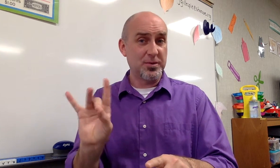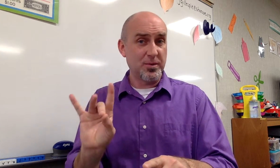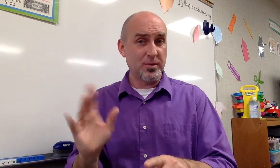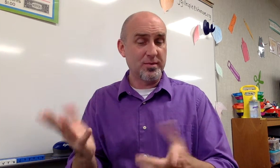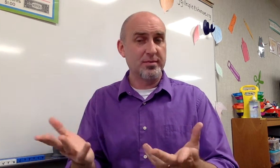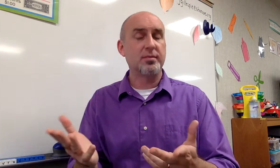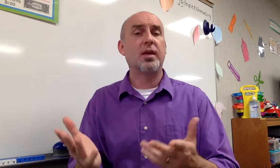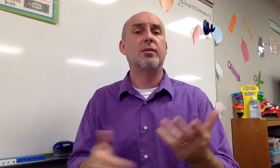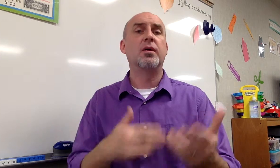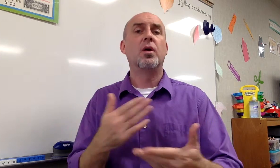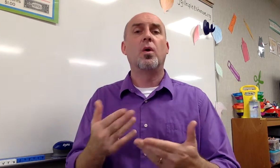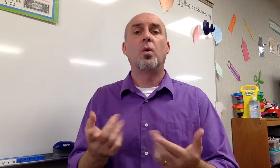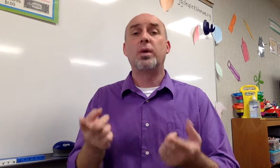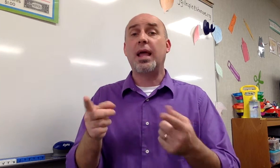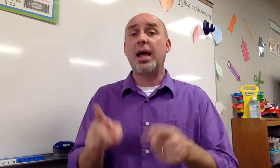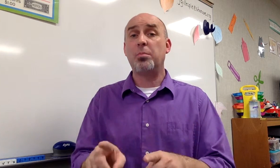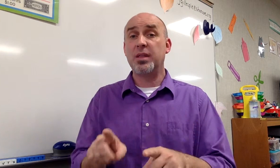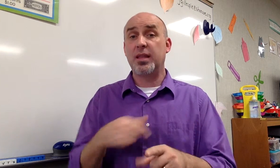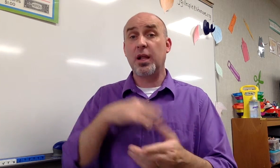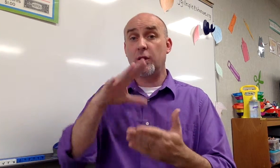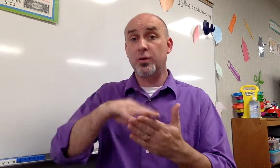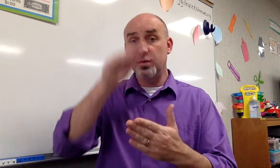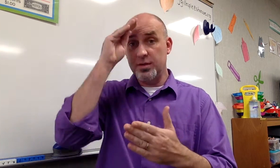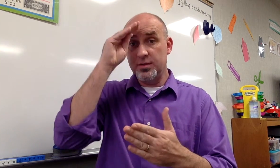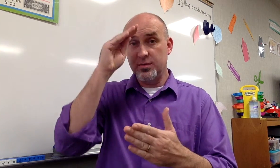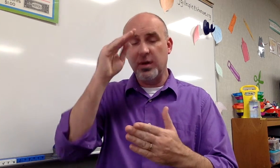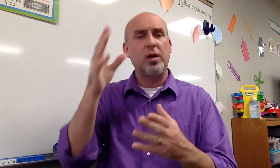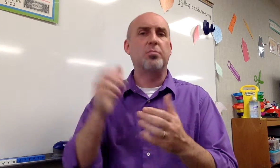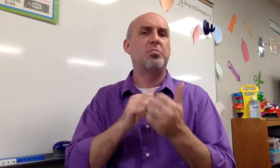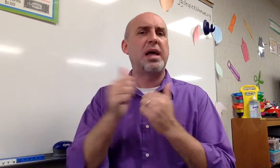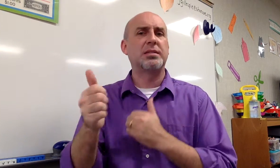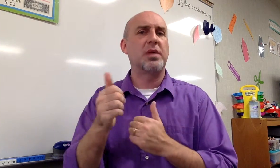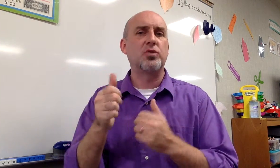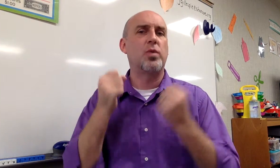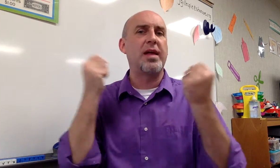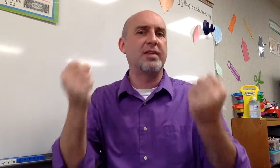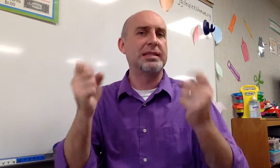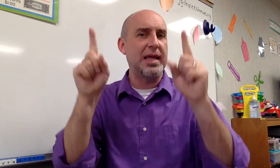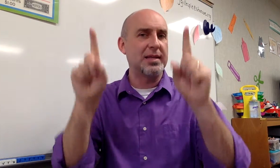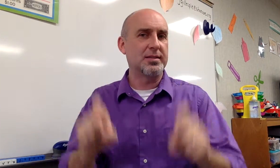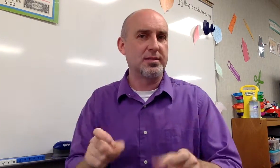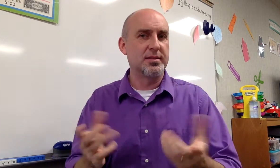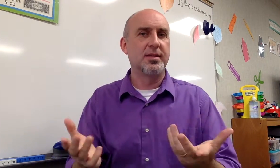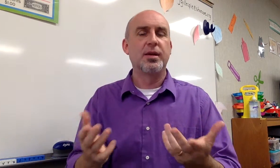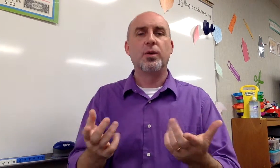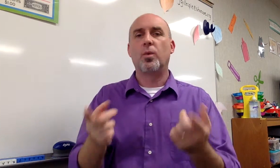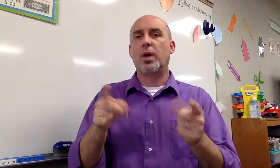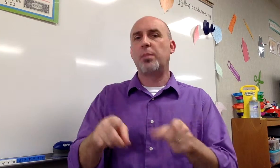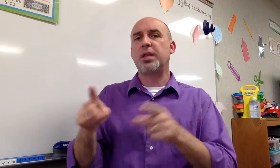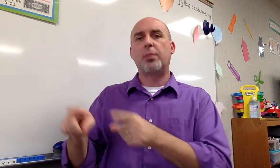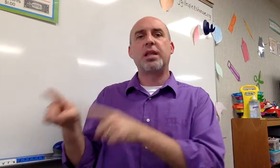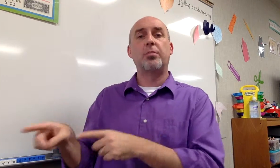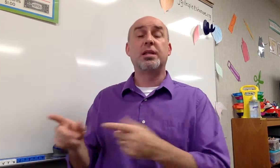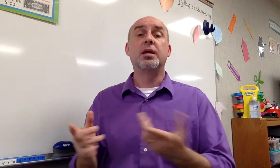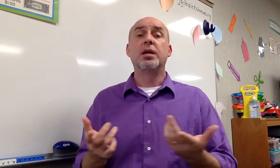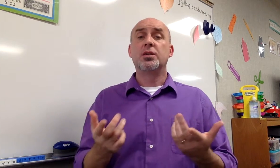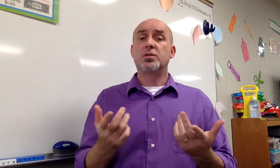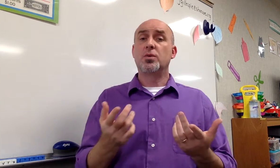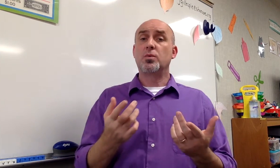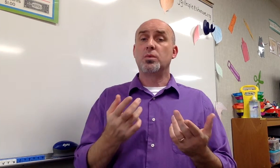old, okay, or when it happened that I learned or I passed my driving test, or happen. So this is when